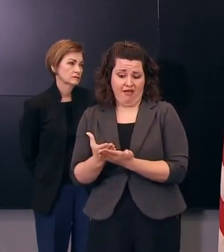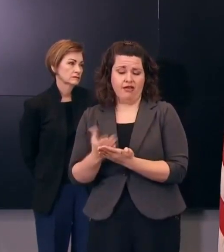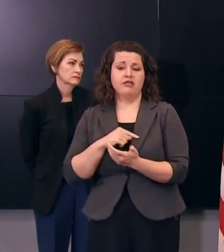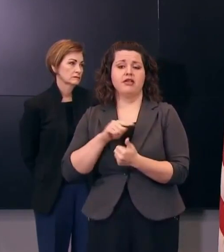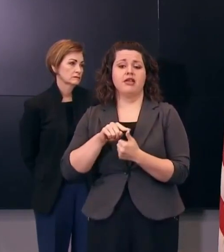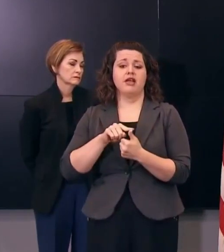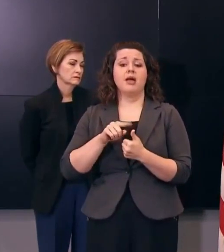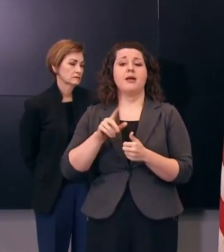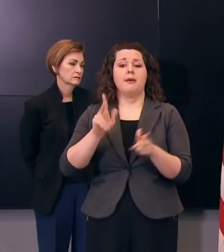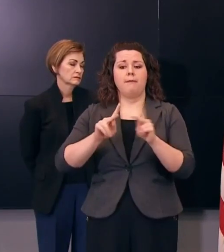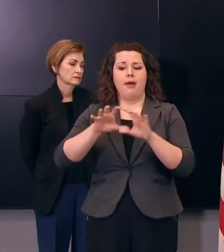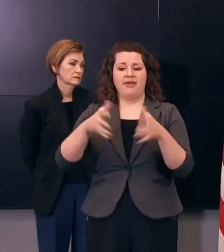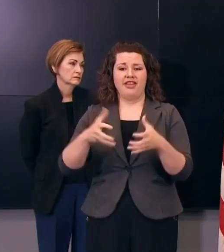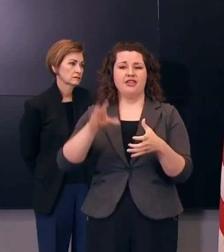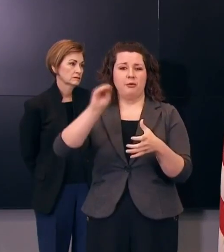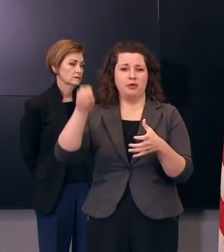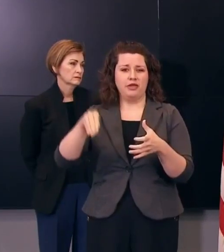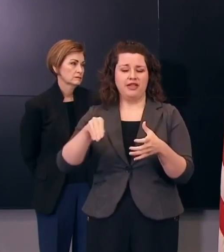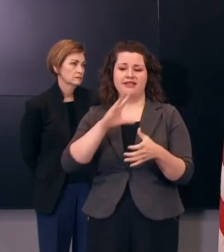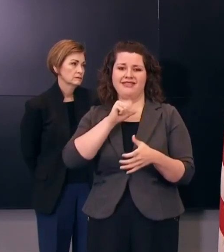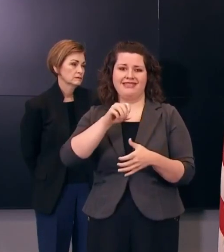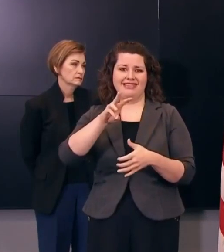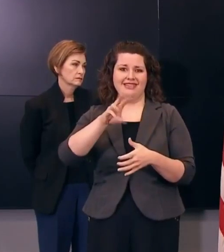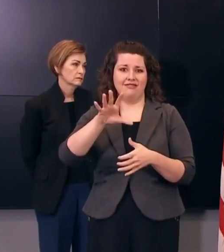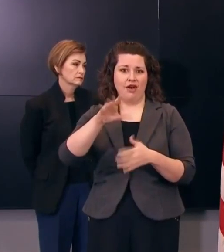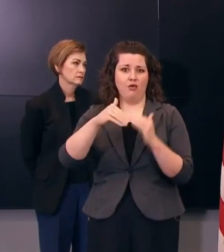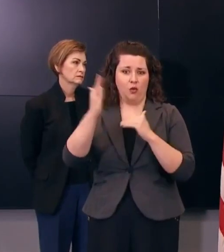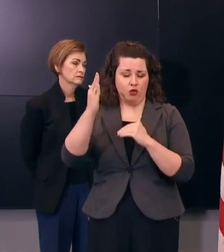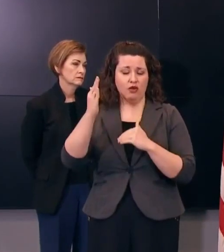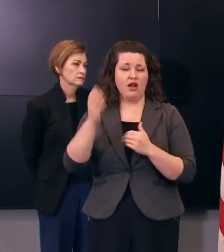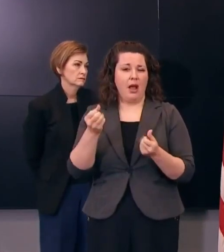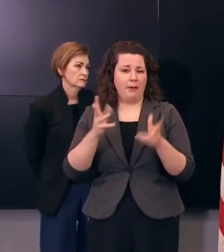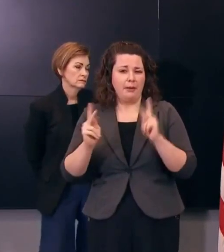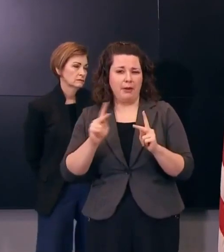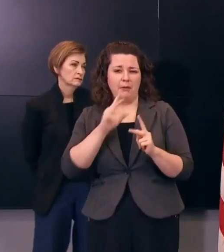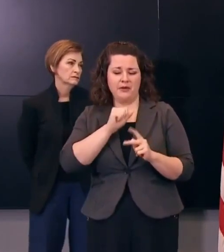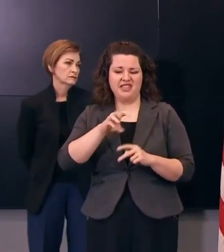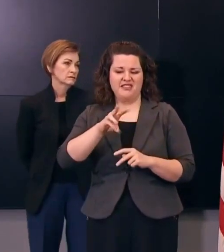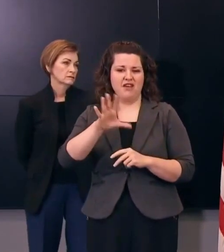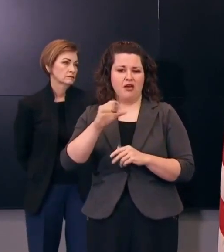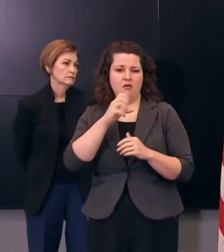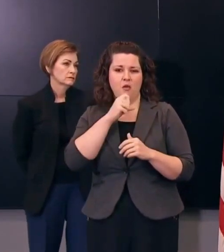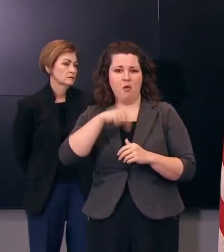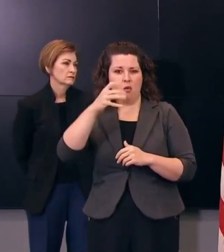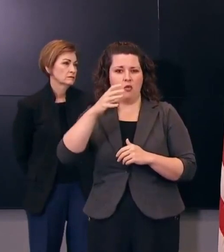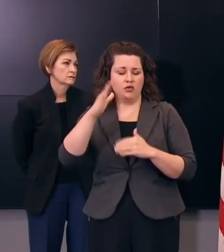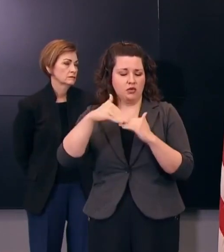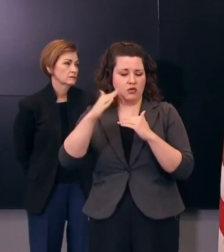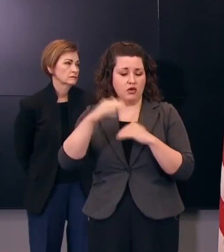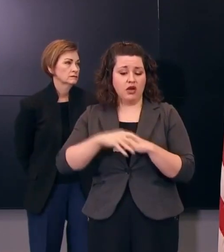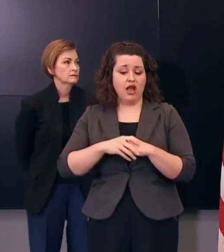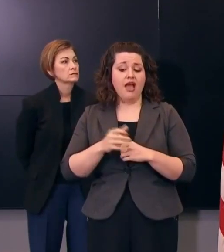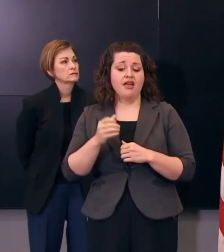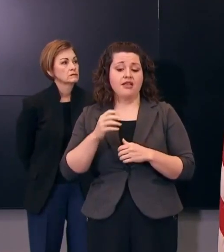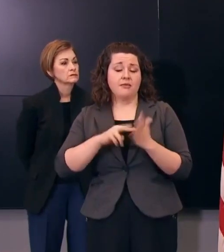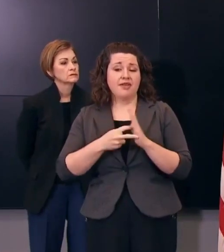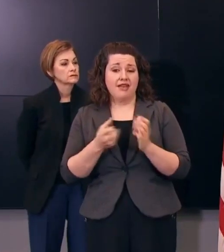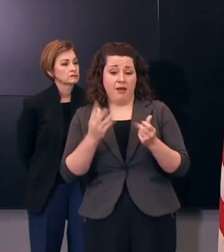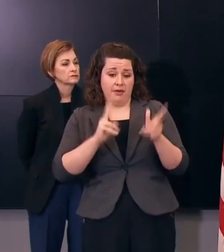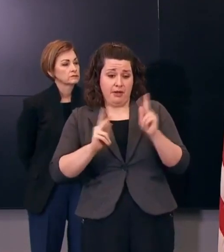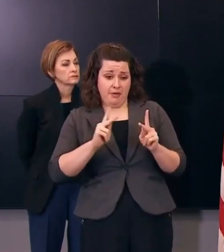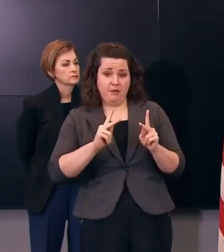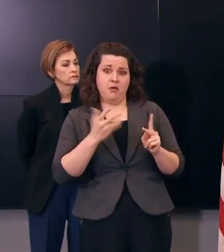of our population that is 65 or older. This tells us how many members of a particular community might be